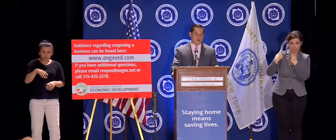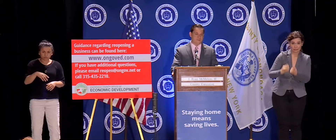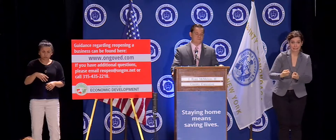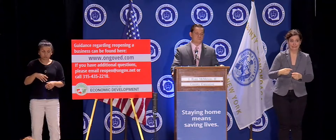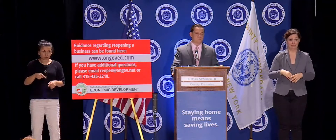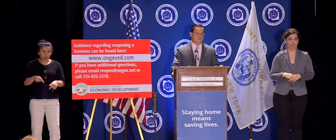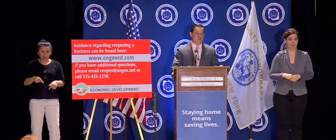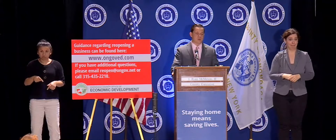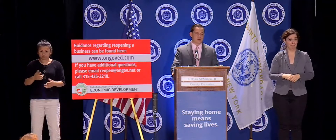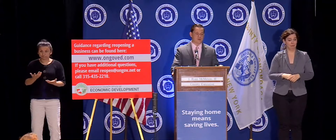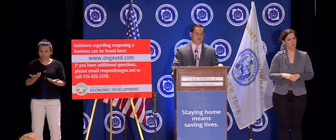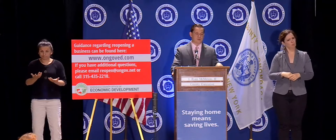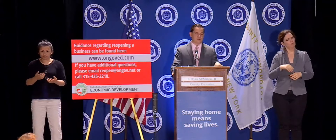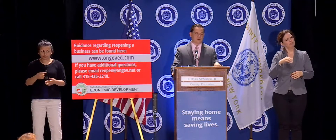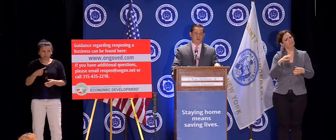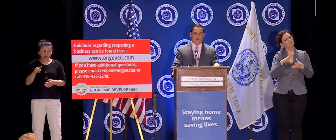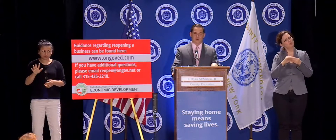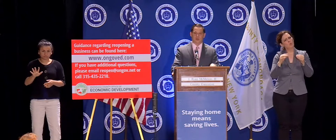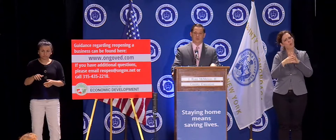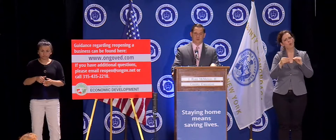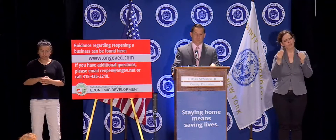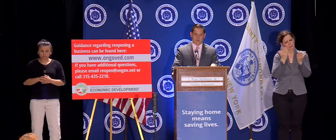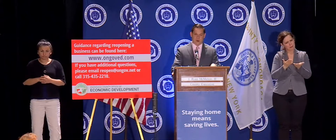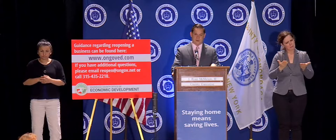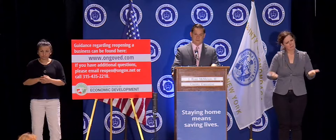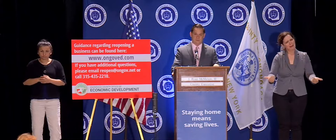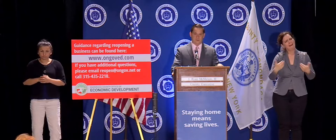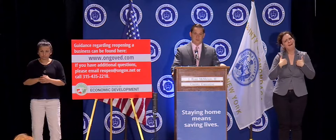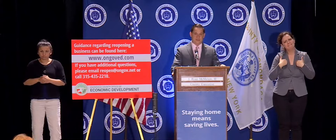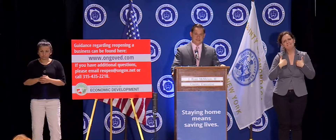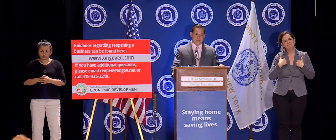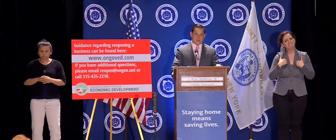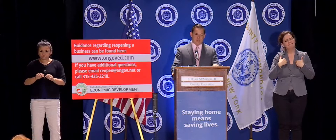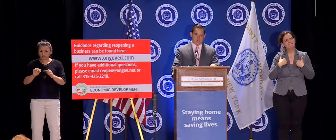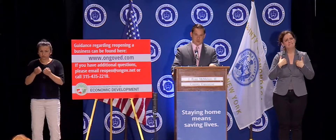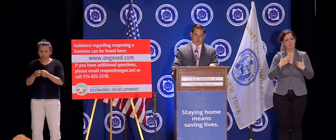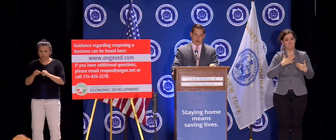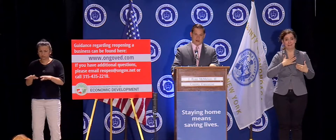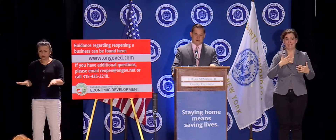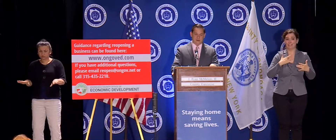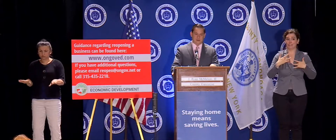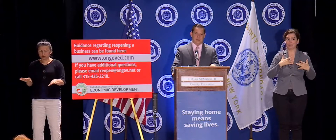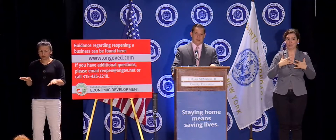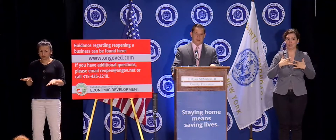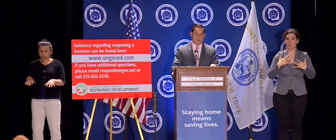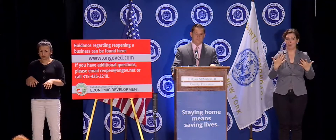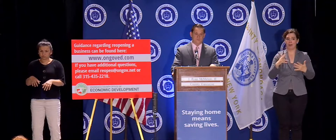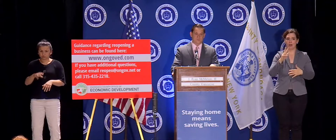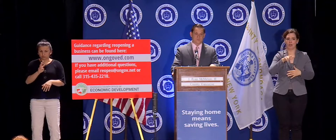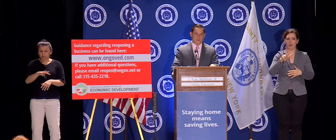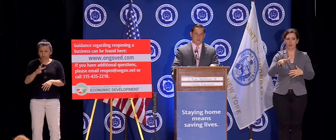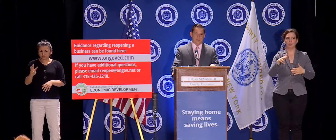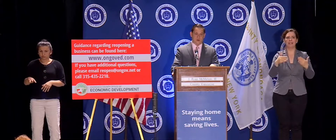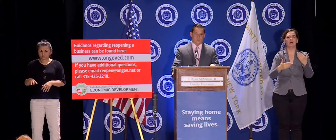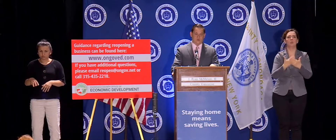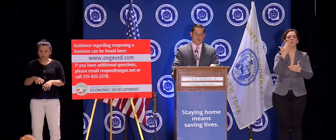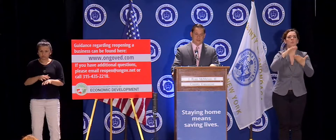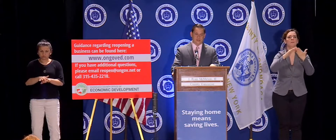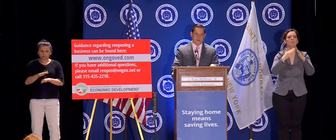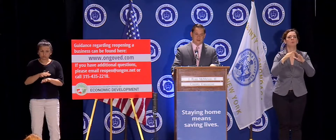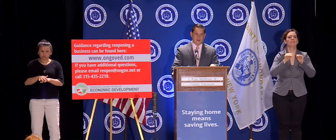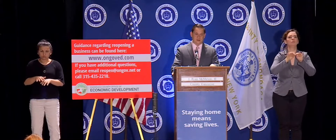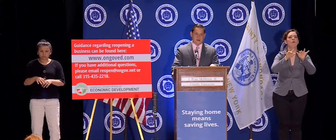know enough yet, is the 33 community spread. Is that the new trend that